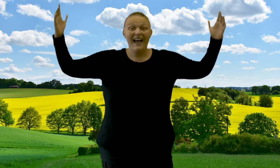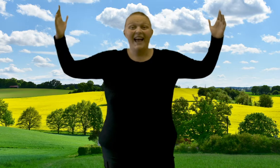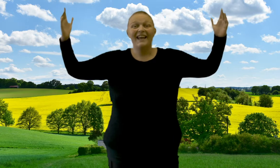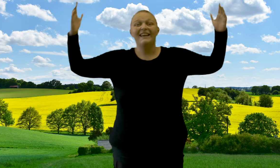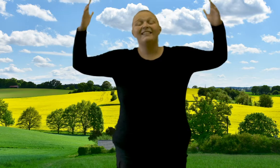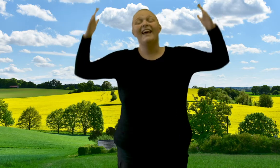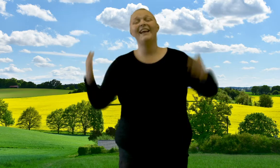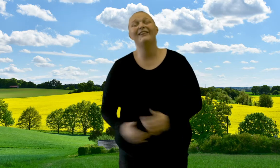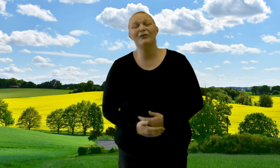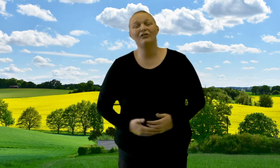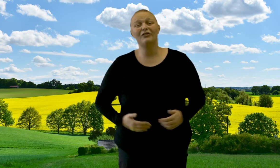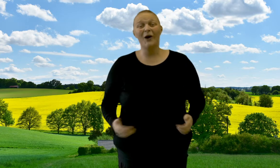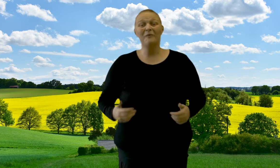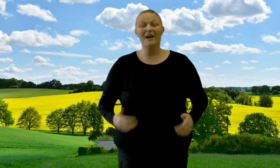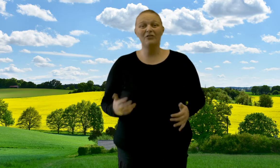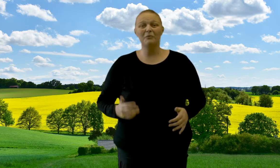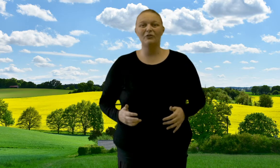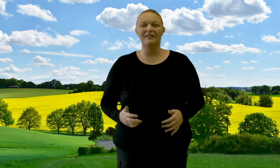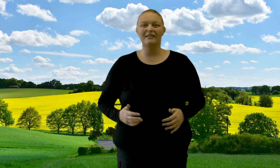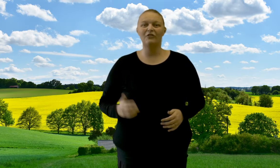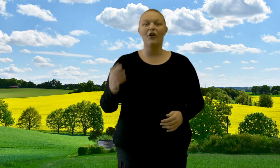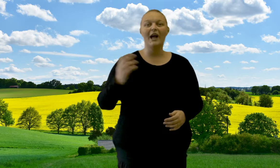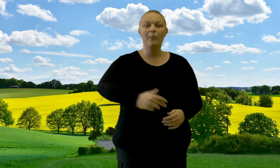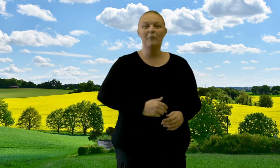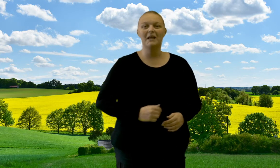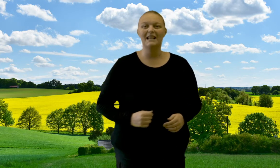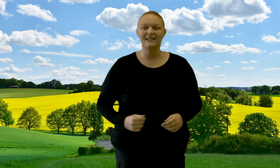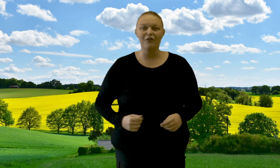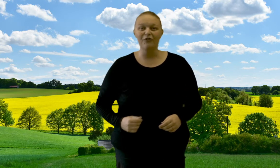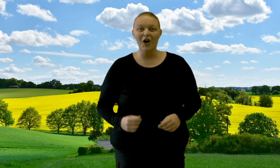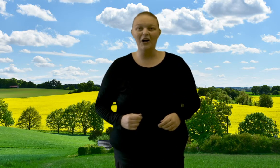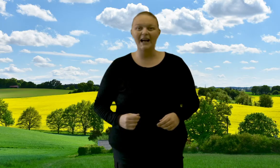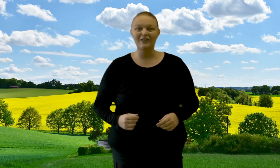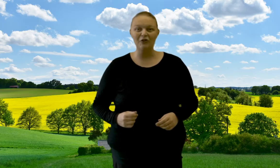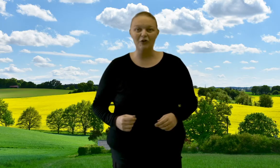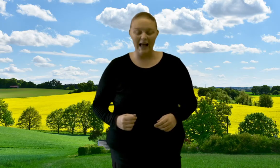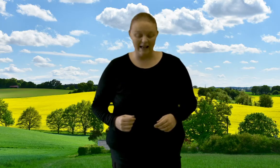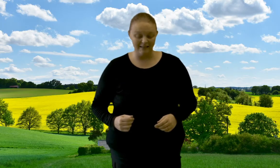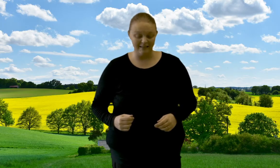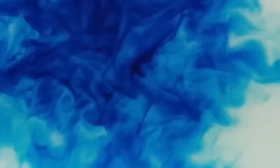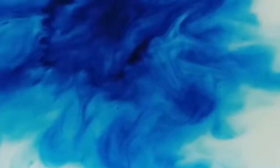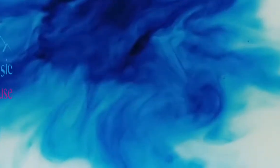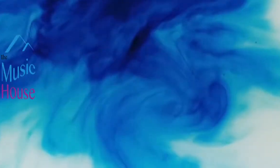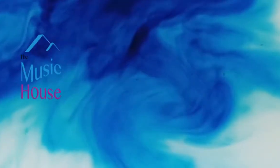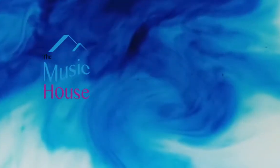Yay! Thank you so much, musicians, for helping me get the frog out of the grass.